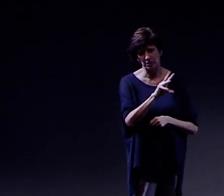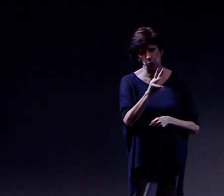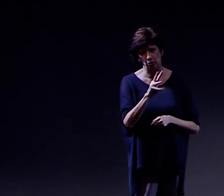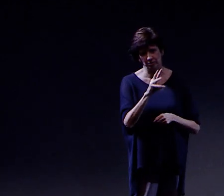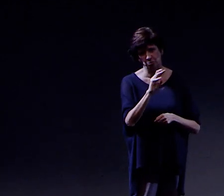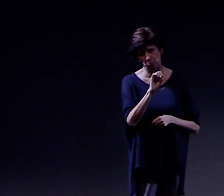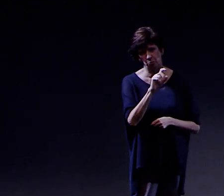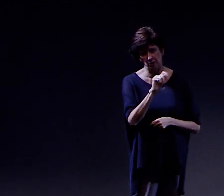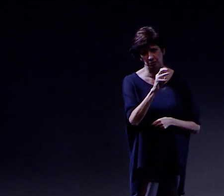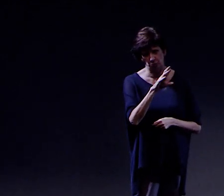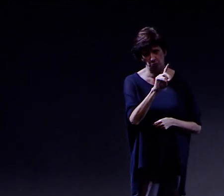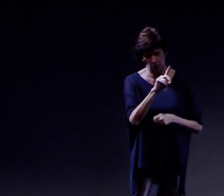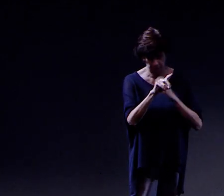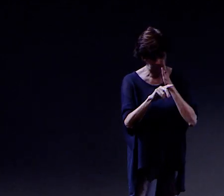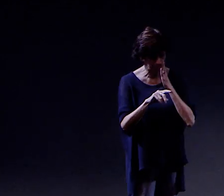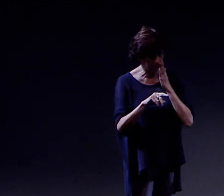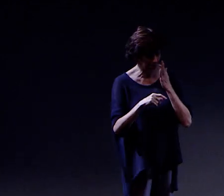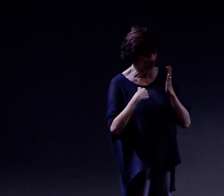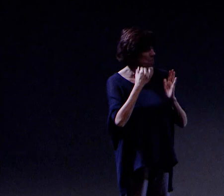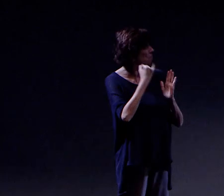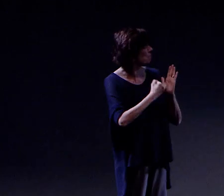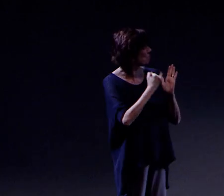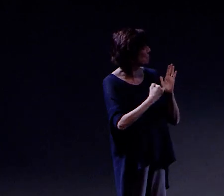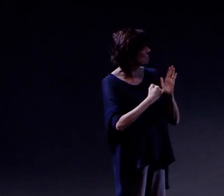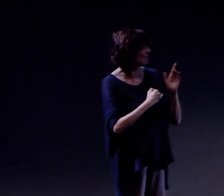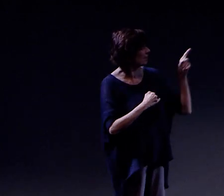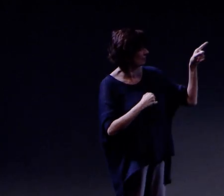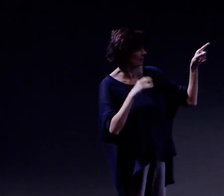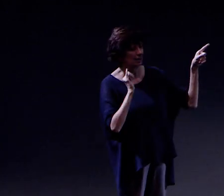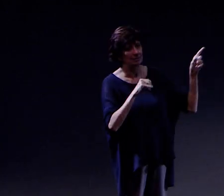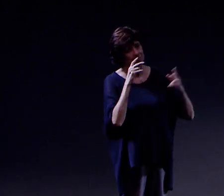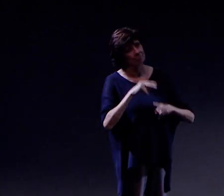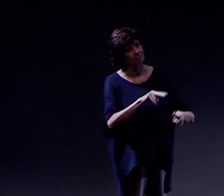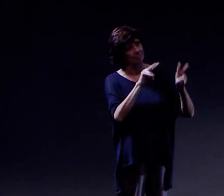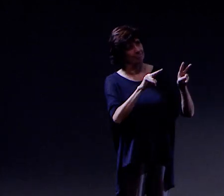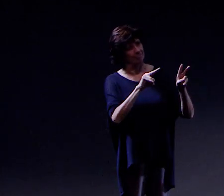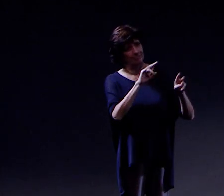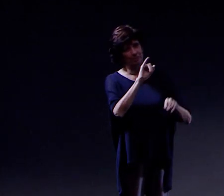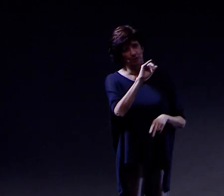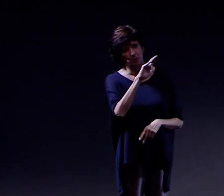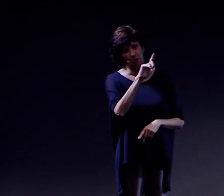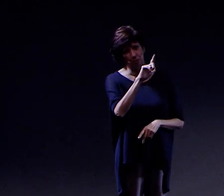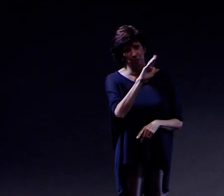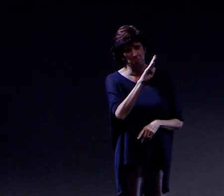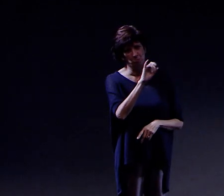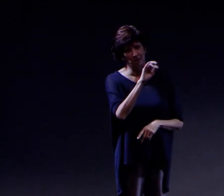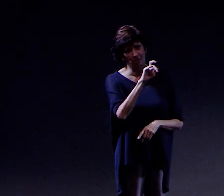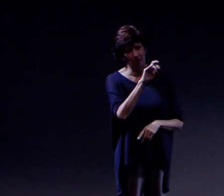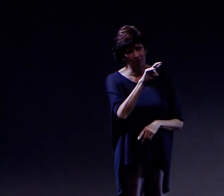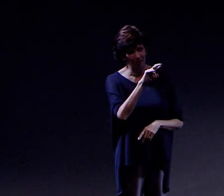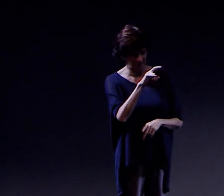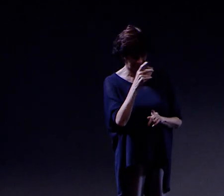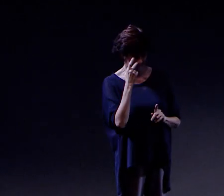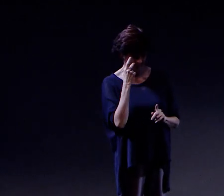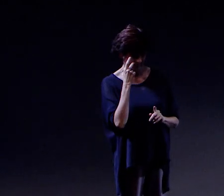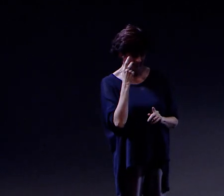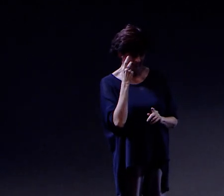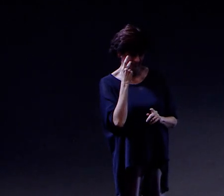hand-drawn card that I did in my garage, my homage to Yul Brynner there to the right, you'll see